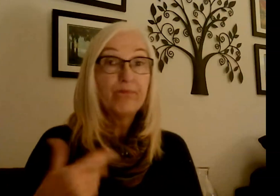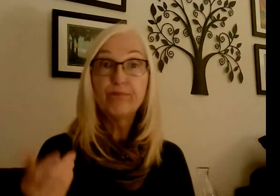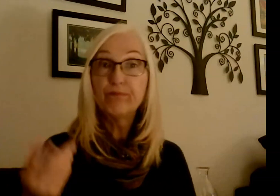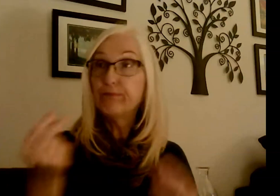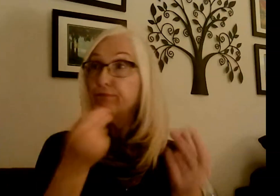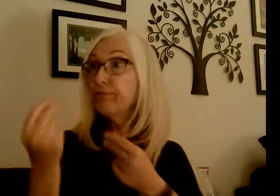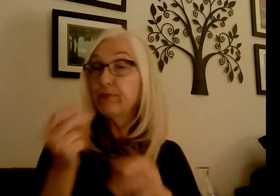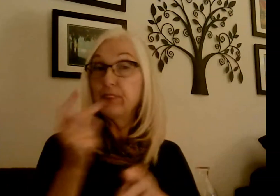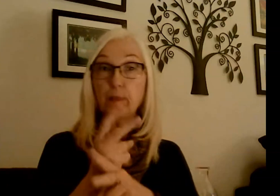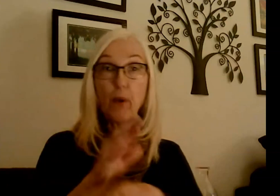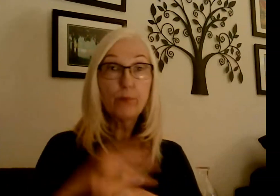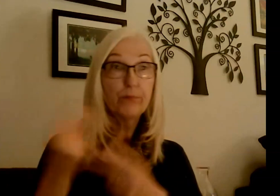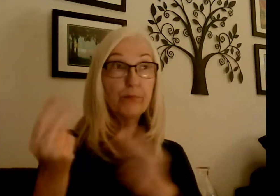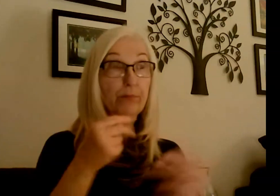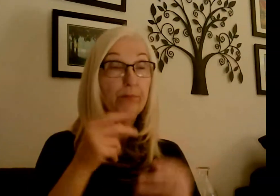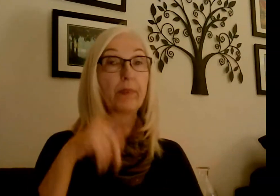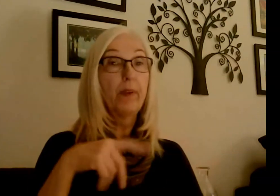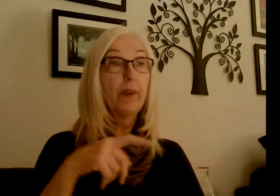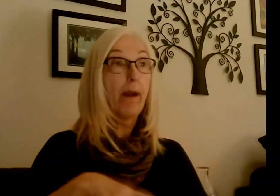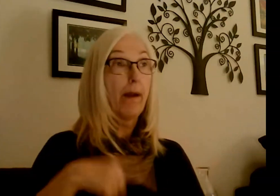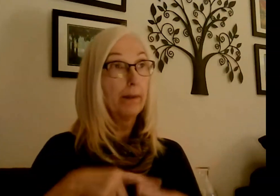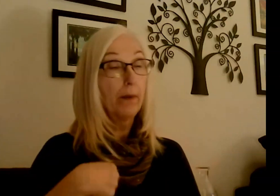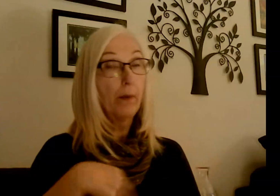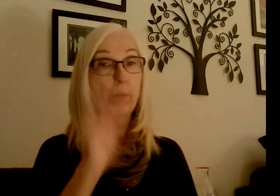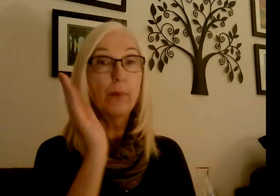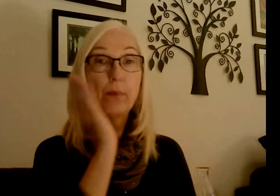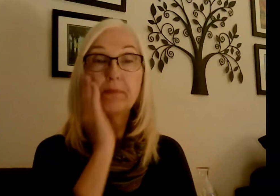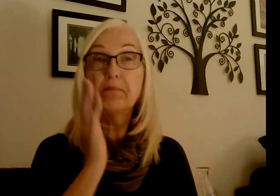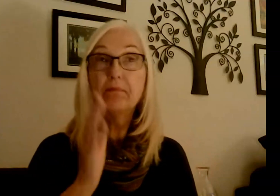And you're not getting too tired. You can keep yourself going throughout the day.